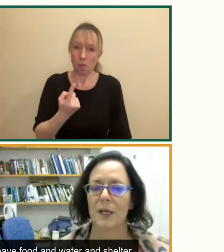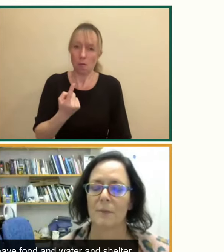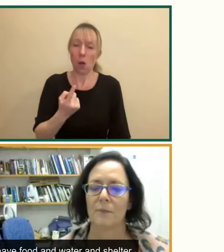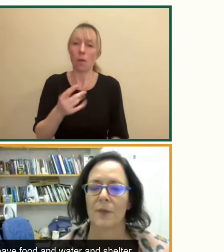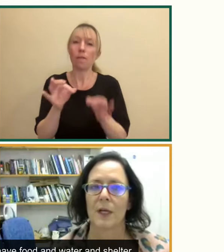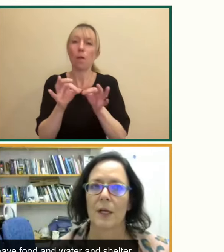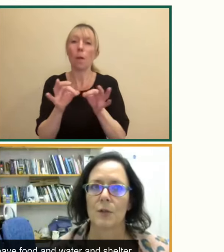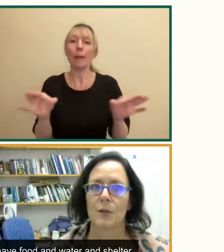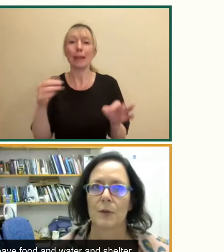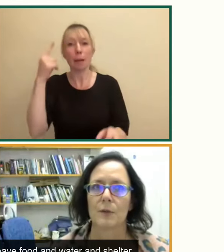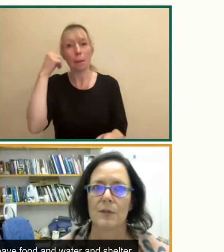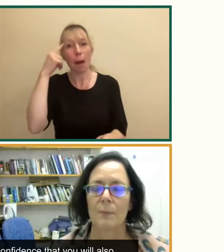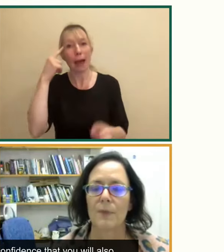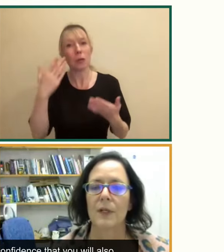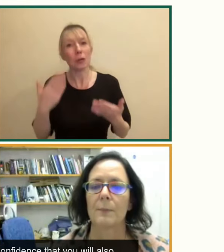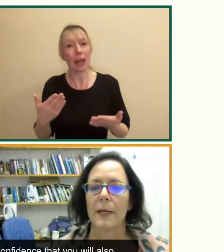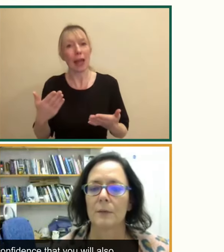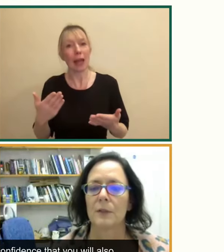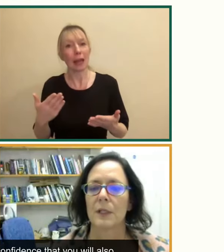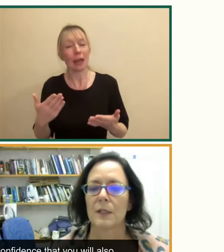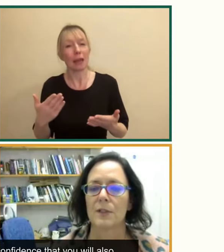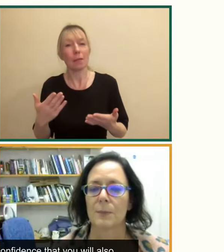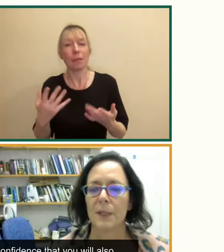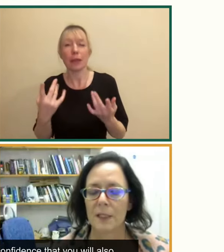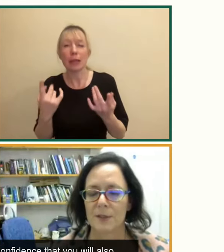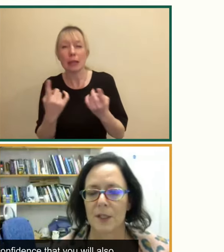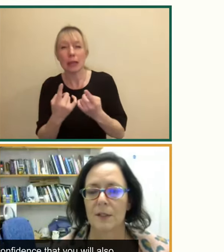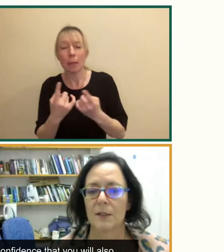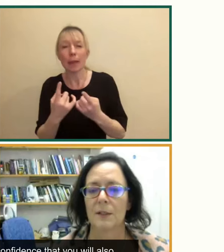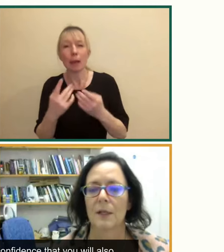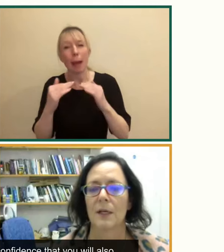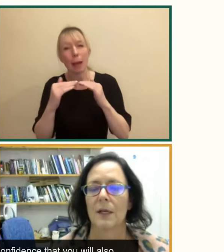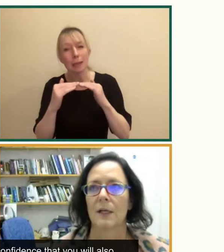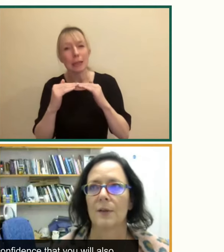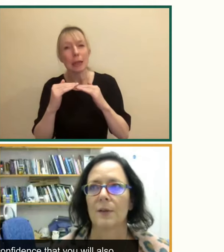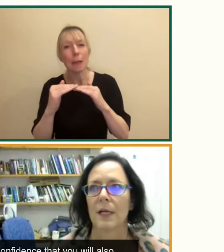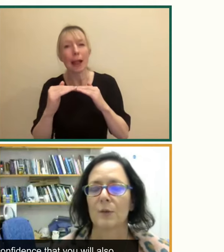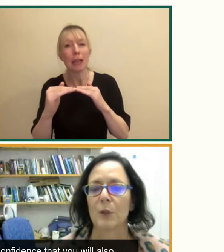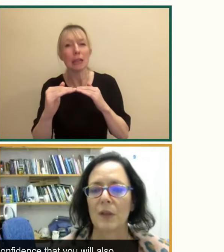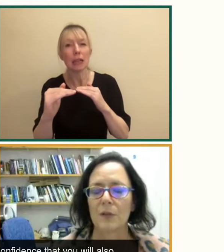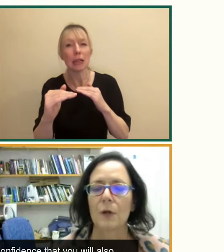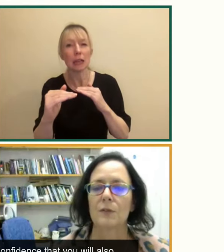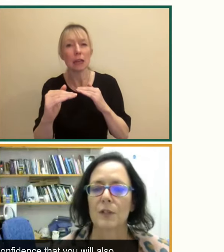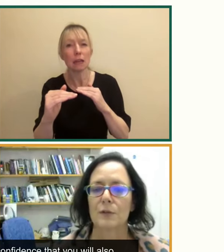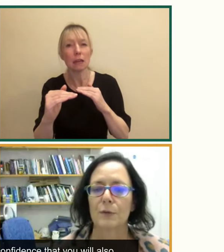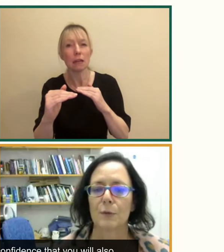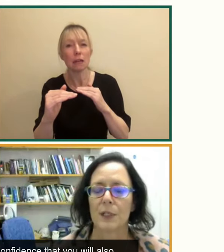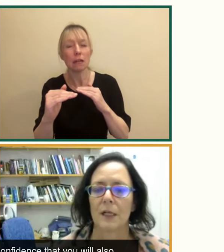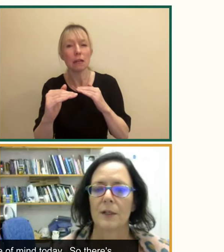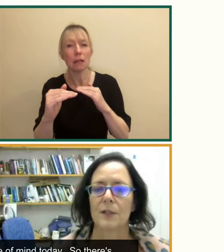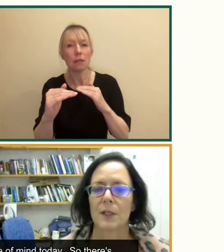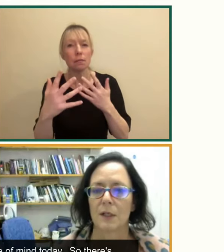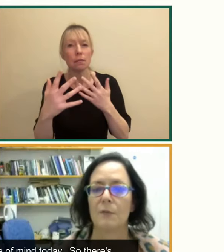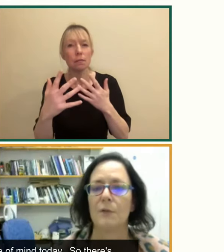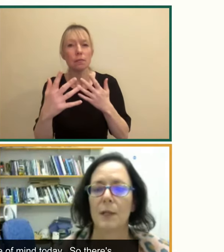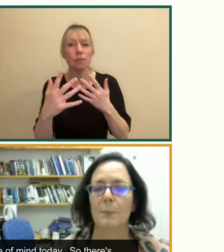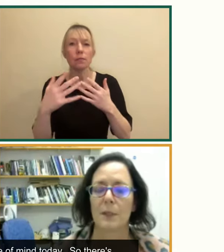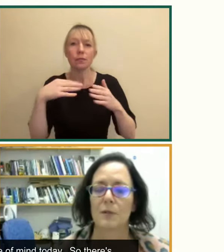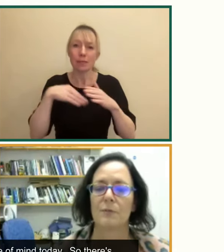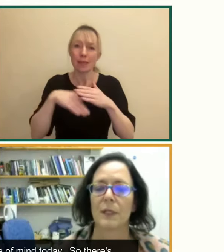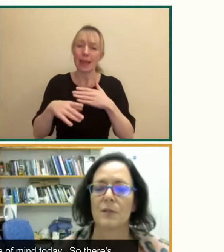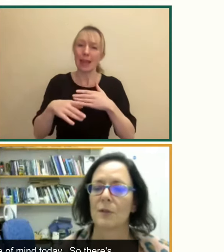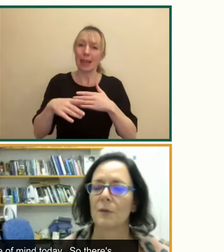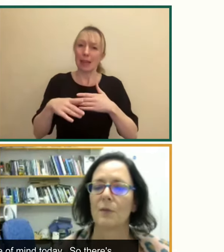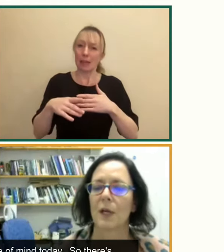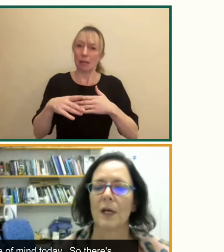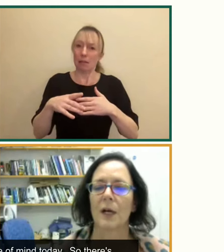of mind today. So there's something about stability that within the context of chronic illness can give you